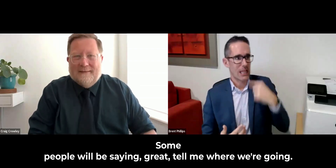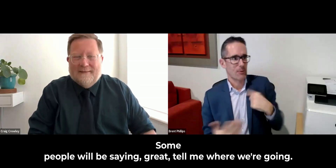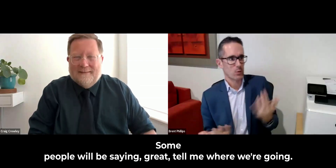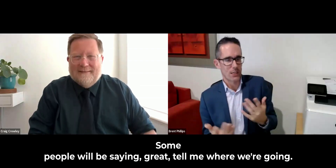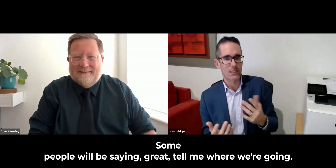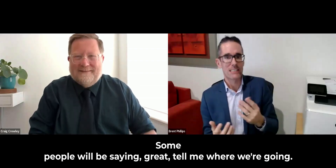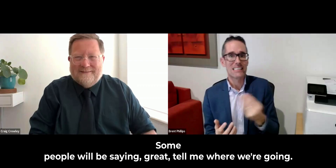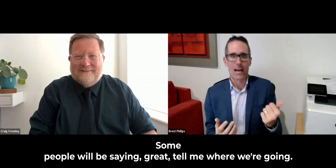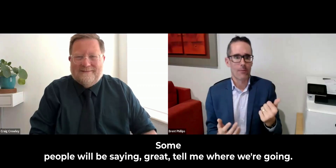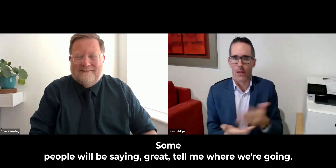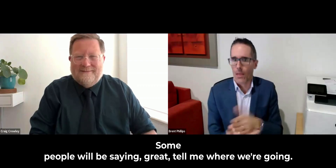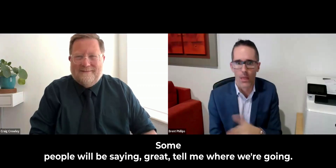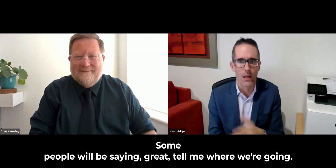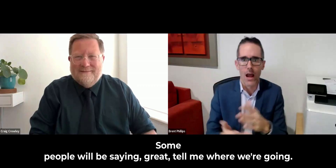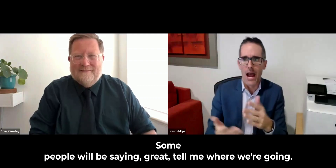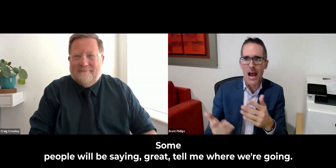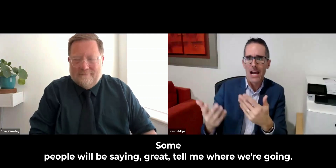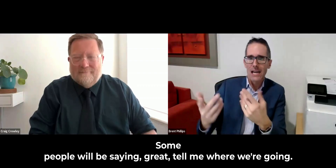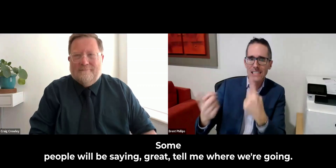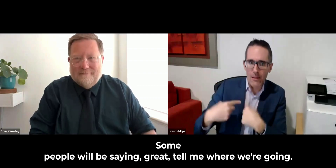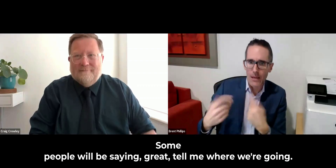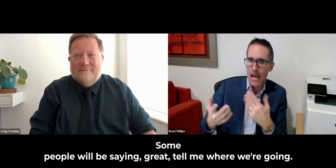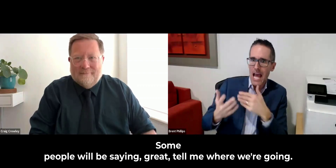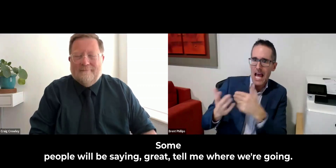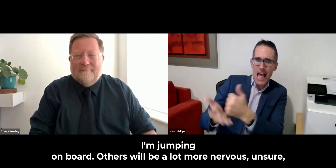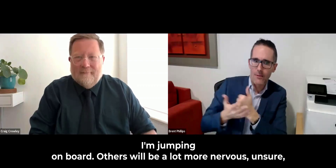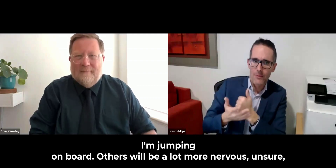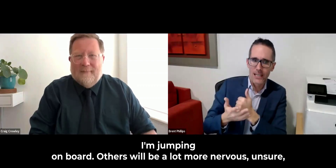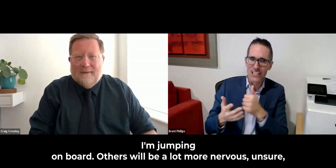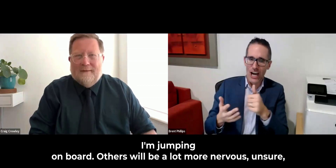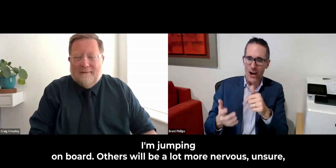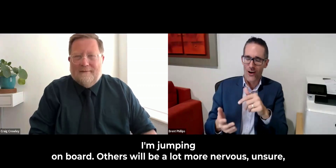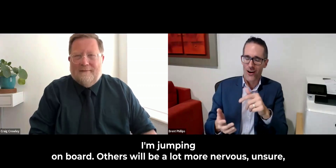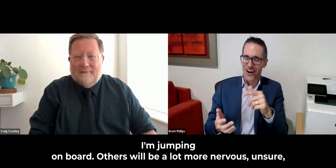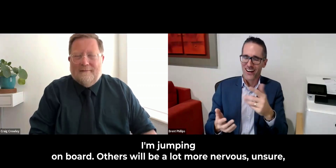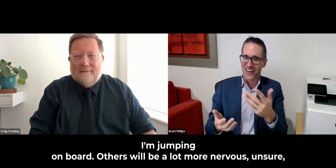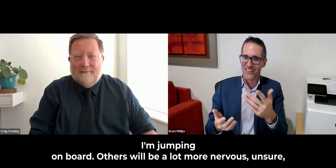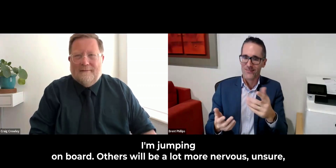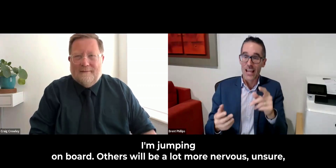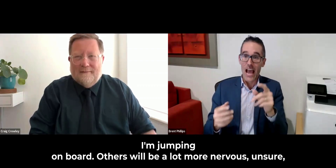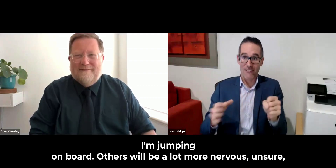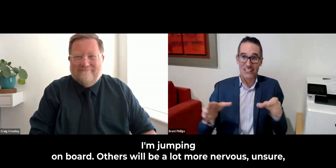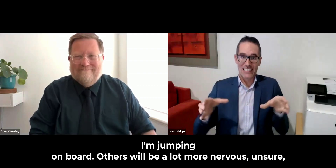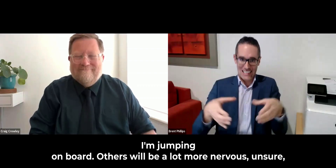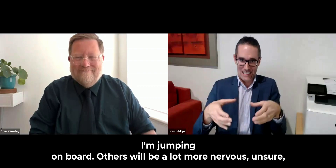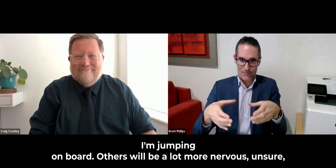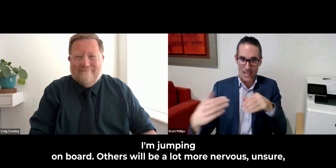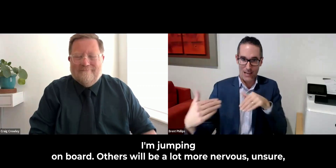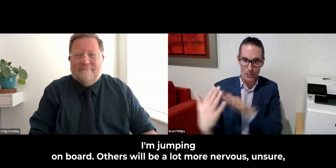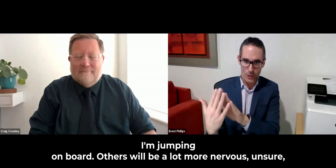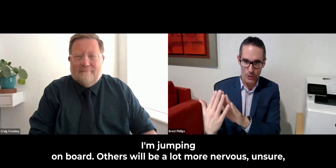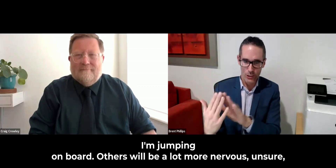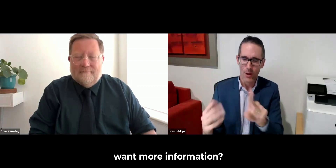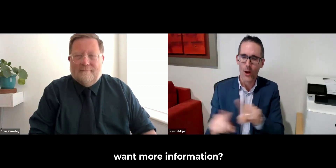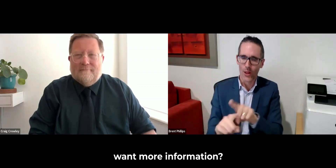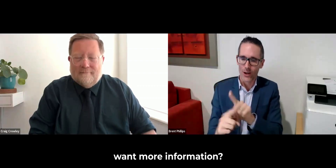Some people will be saying, great, tell me where we're going, I'm jumping on board. Others will be a lot more nervous, unsure, want more